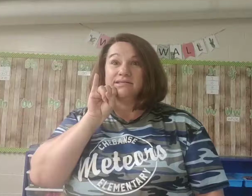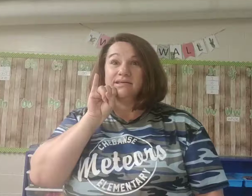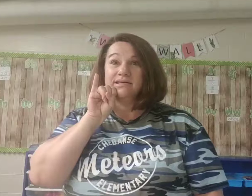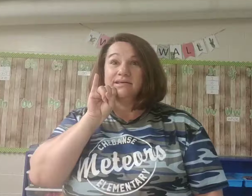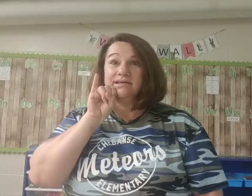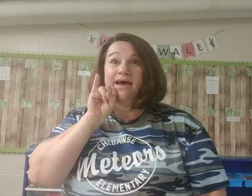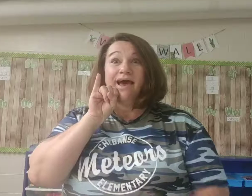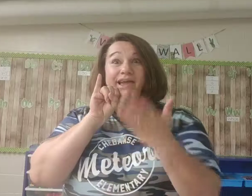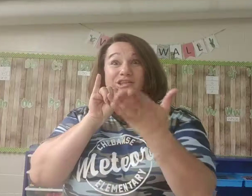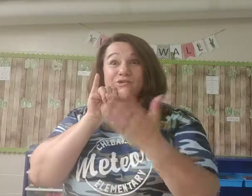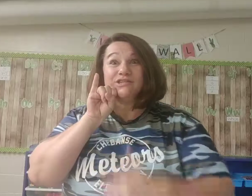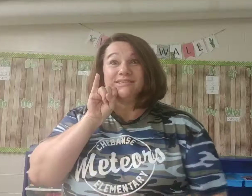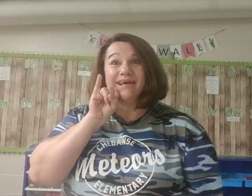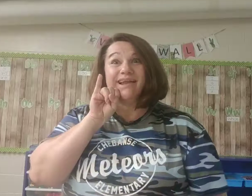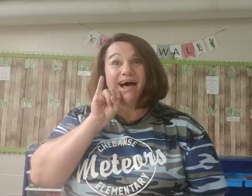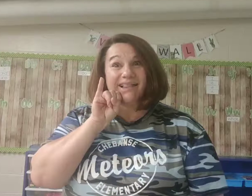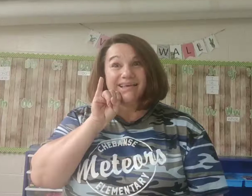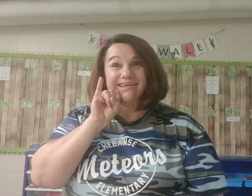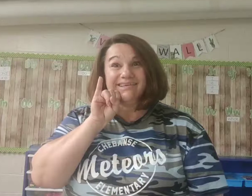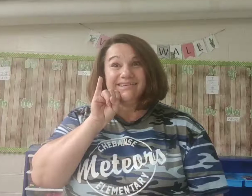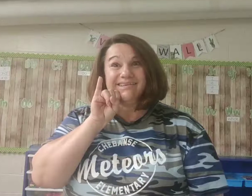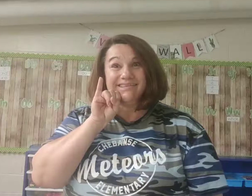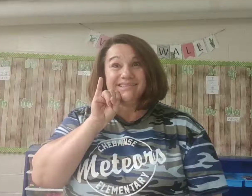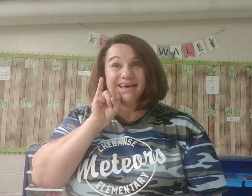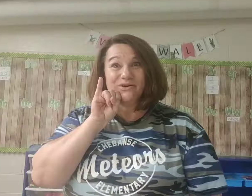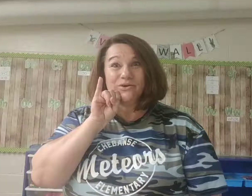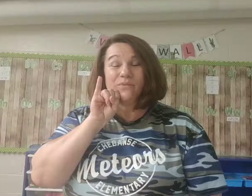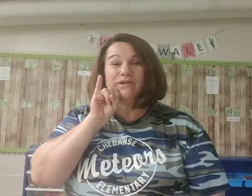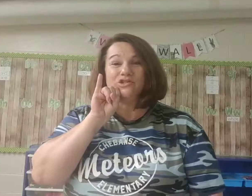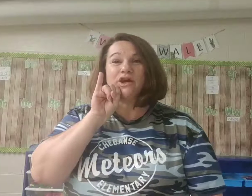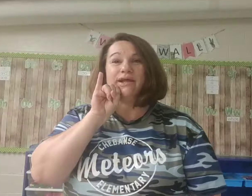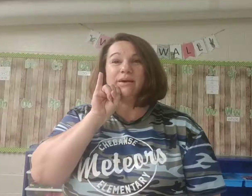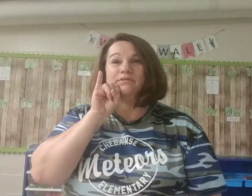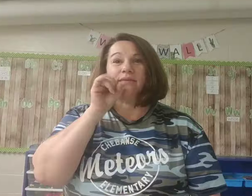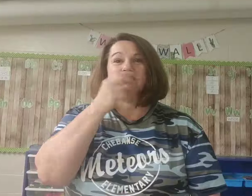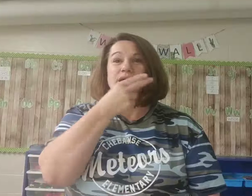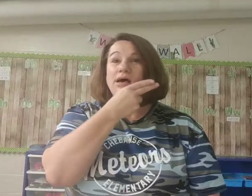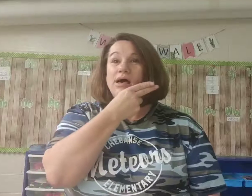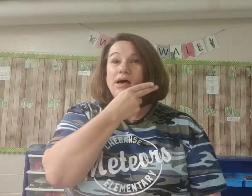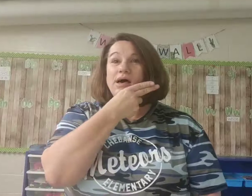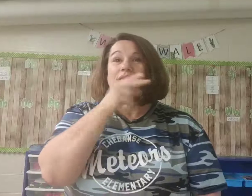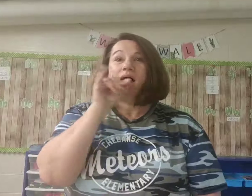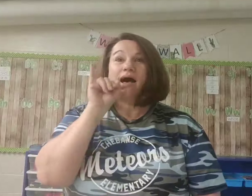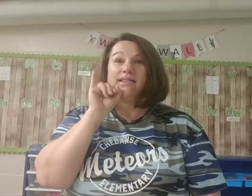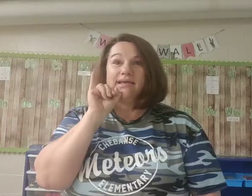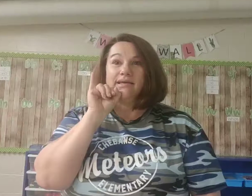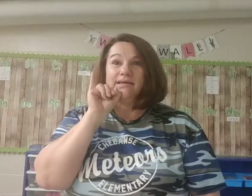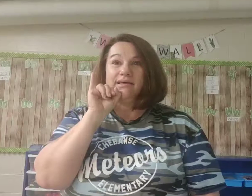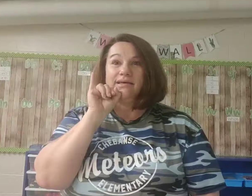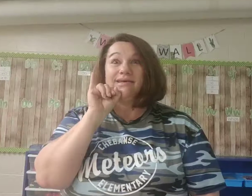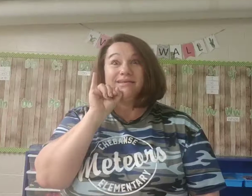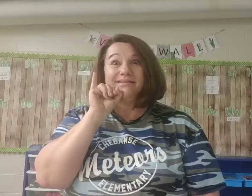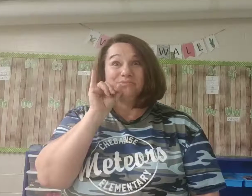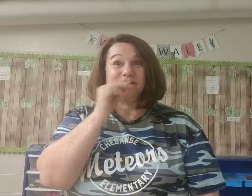next. And you just said Holly. Isn't that cool? Why don't you try it a couple times? Holly. Pretty